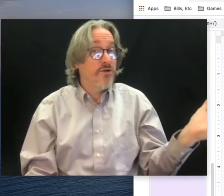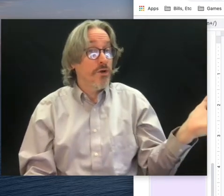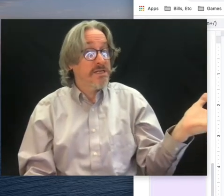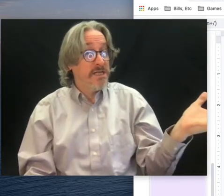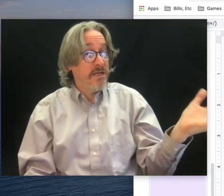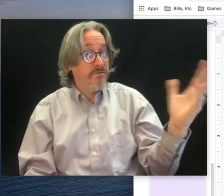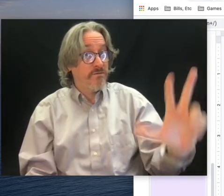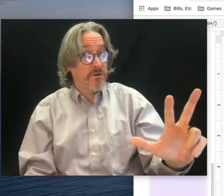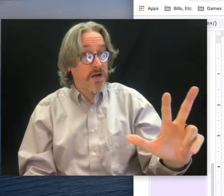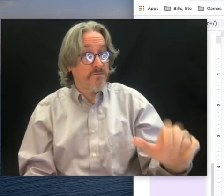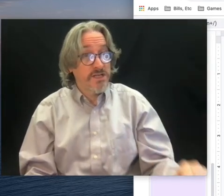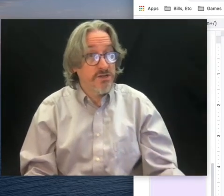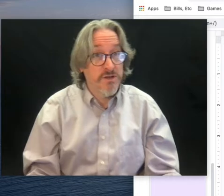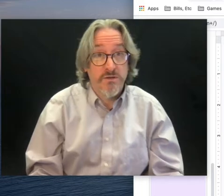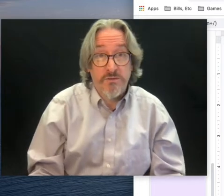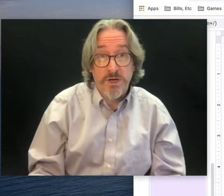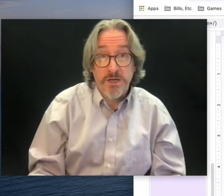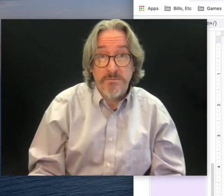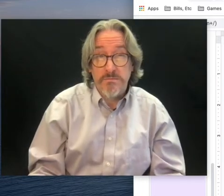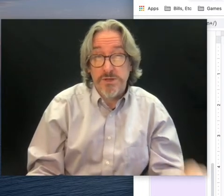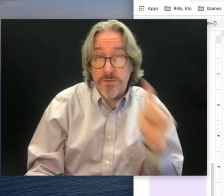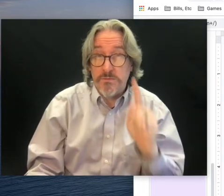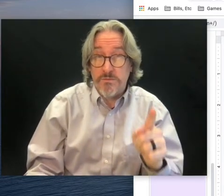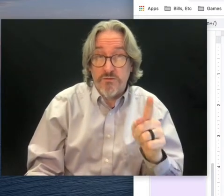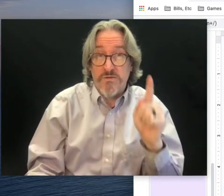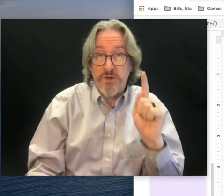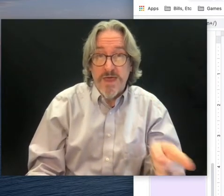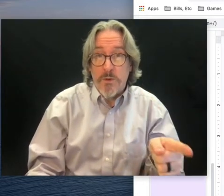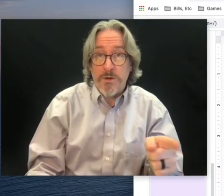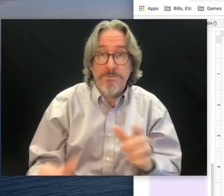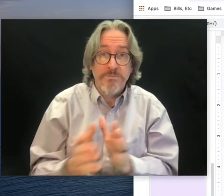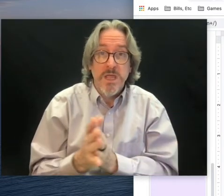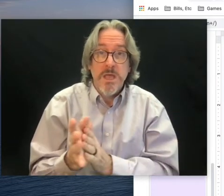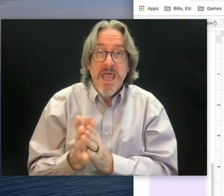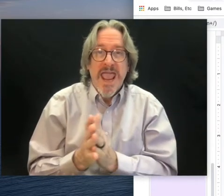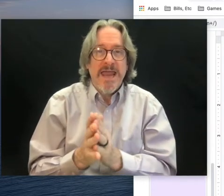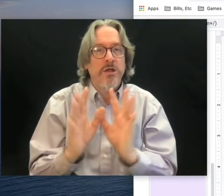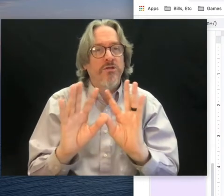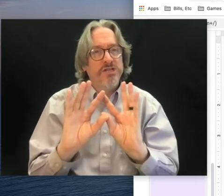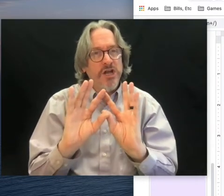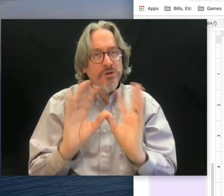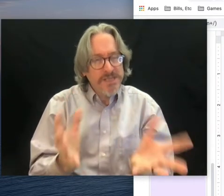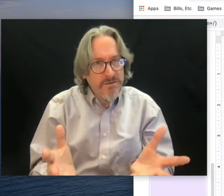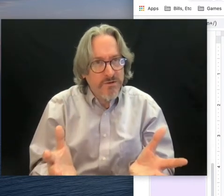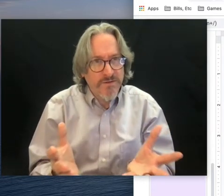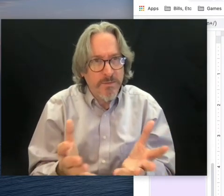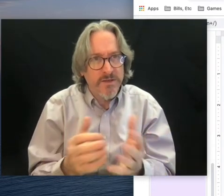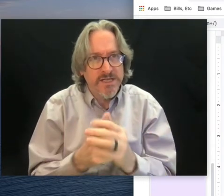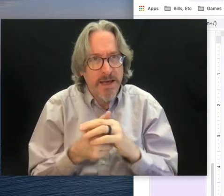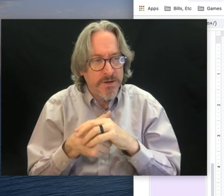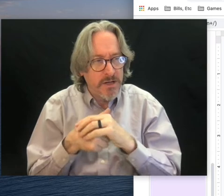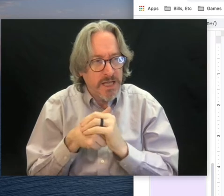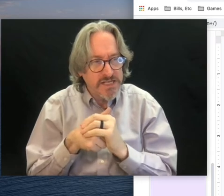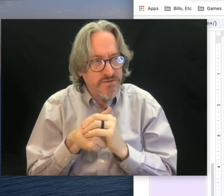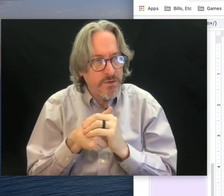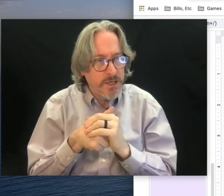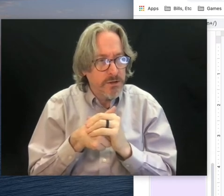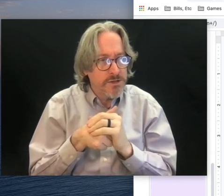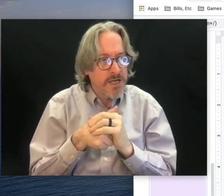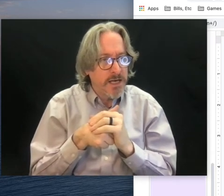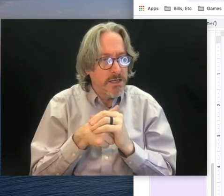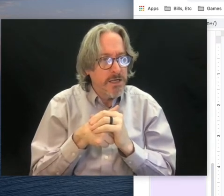Sign for New York City for conversation 3. So review that one. And there's a new sign for family that's happened in the last